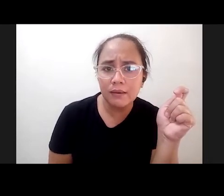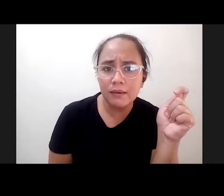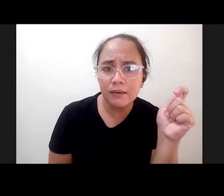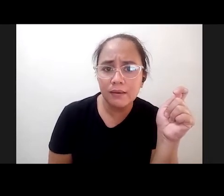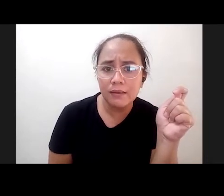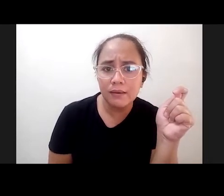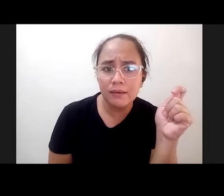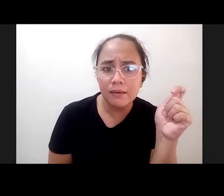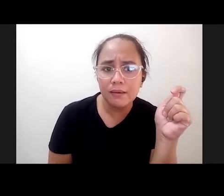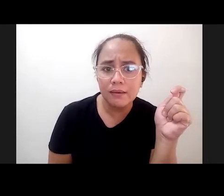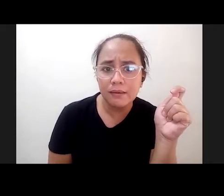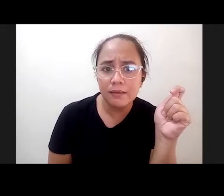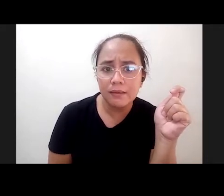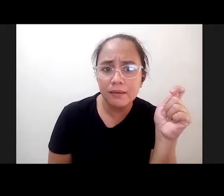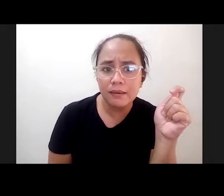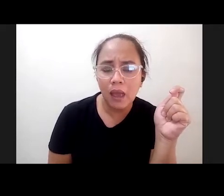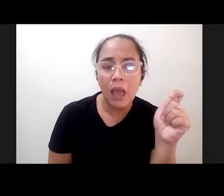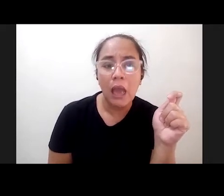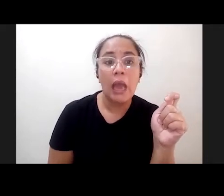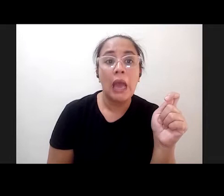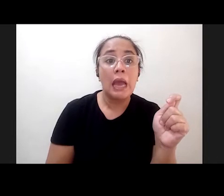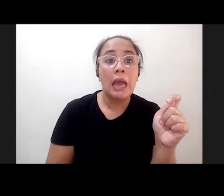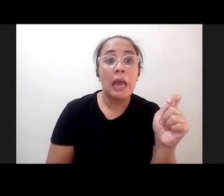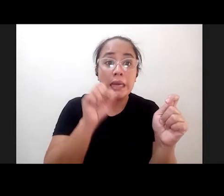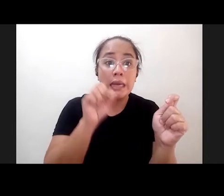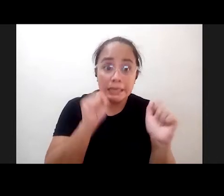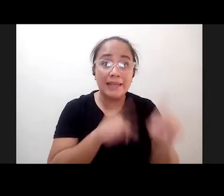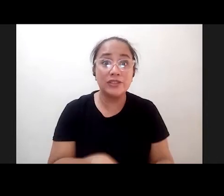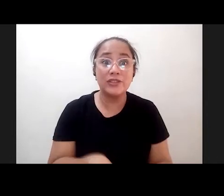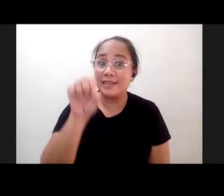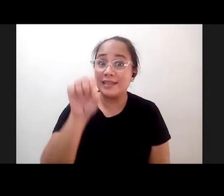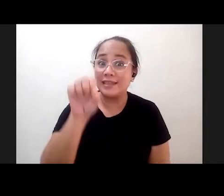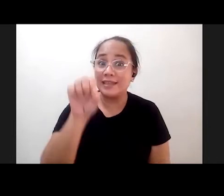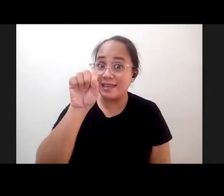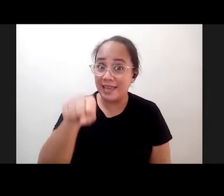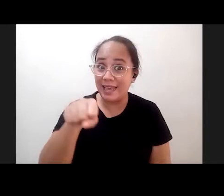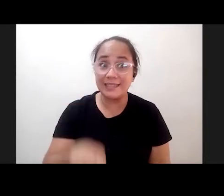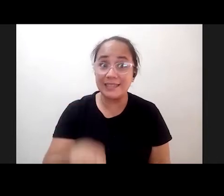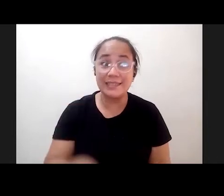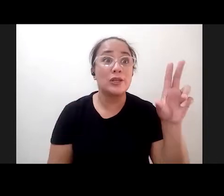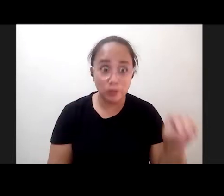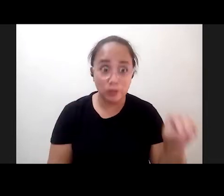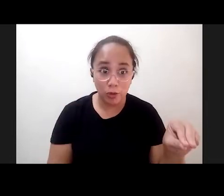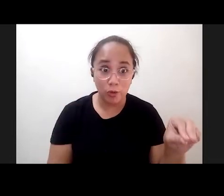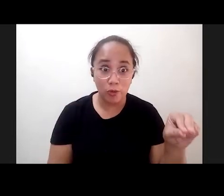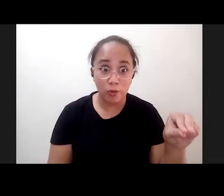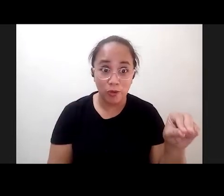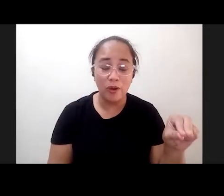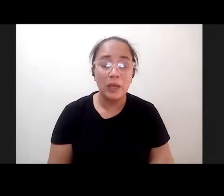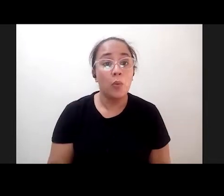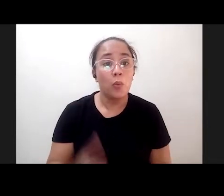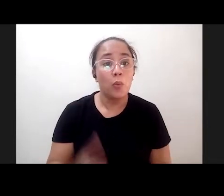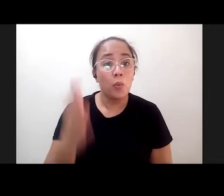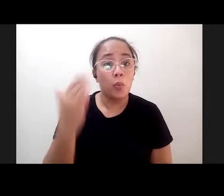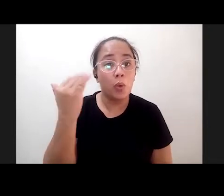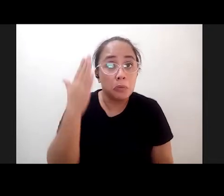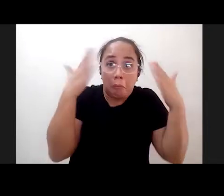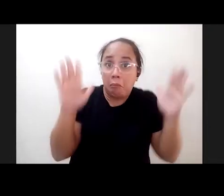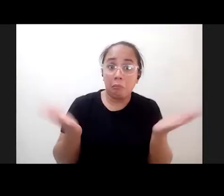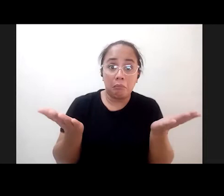You could get a yes or no answer. You would expect either yes or no because you don't know.